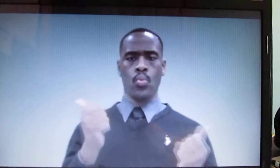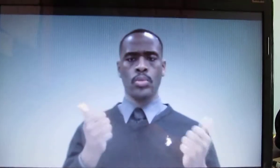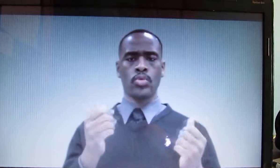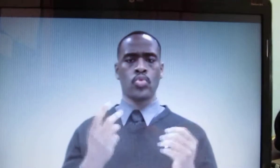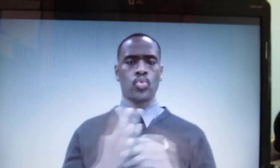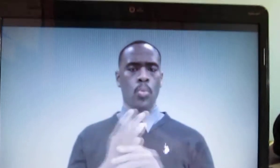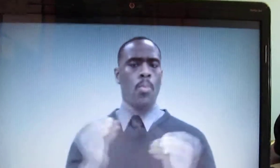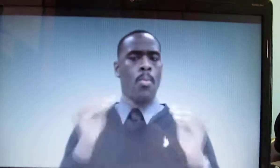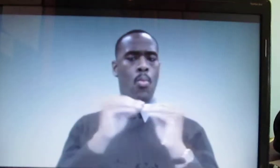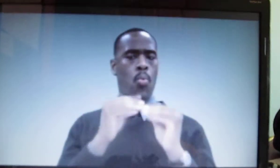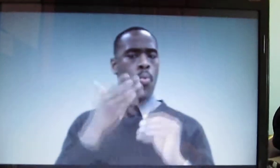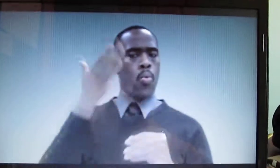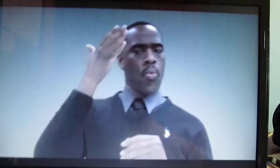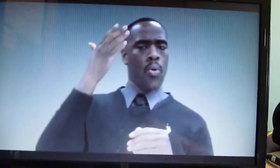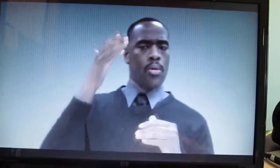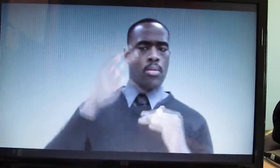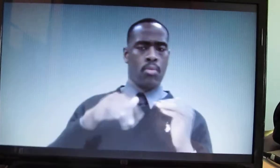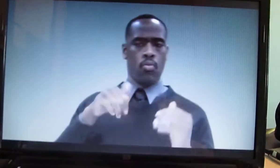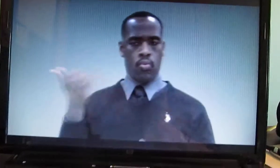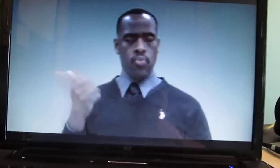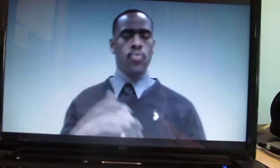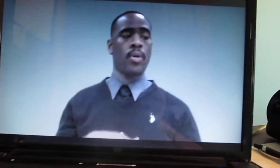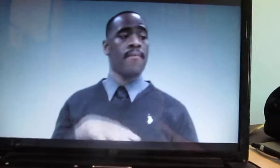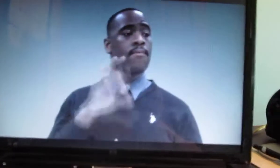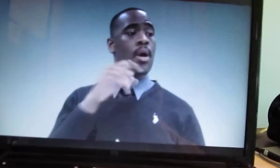And we compared it with the white, where they